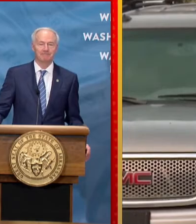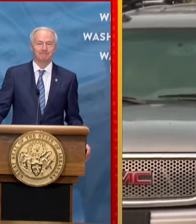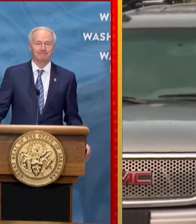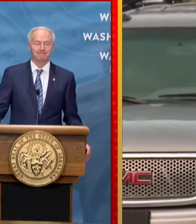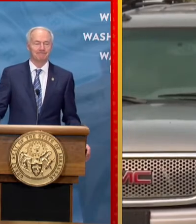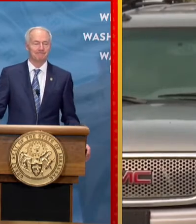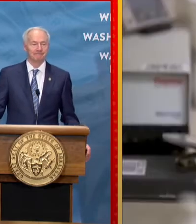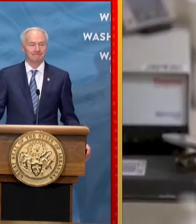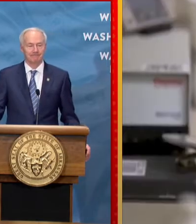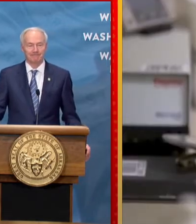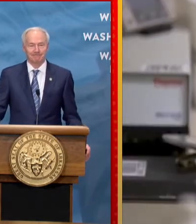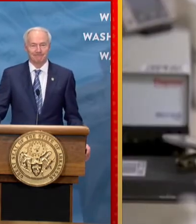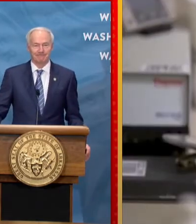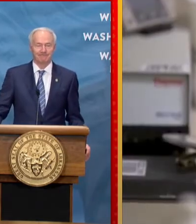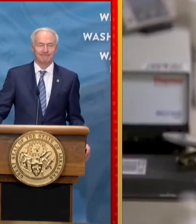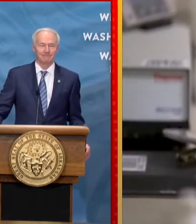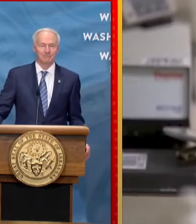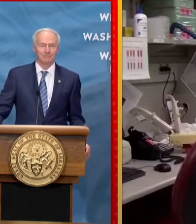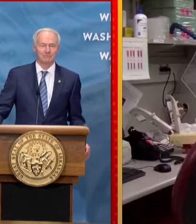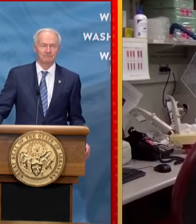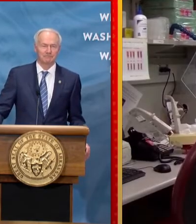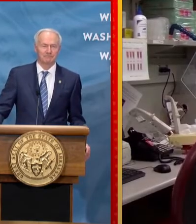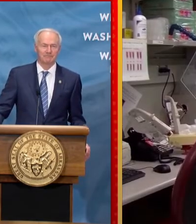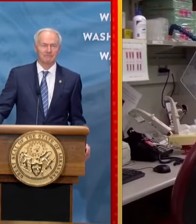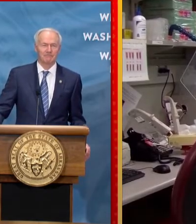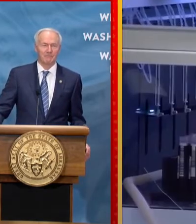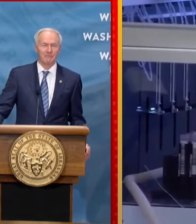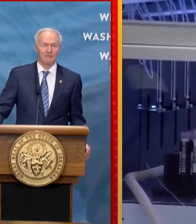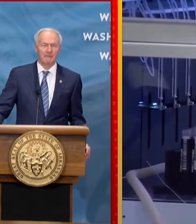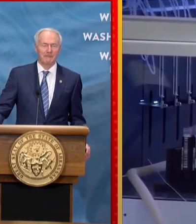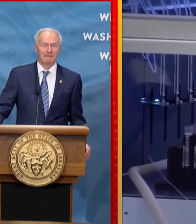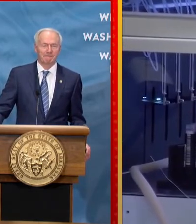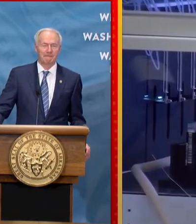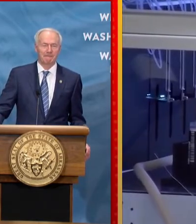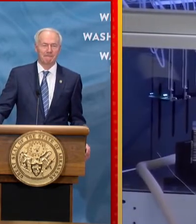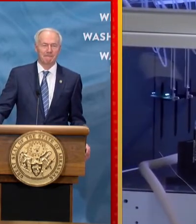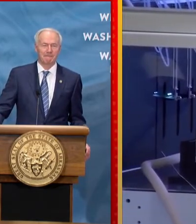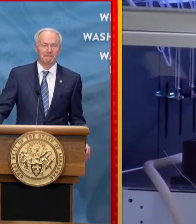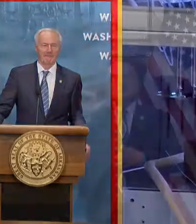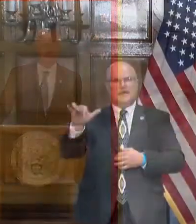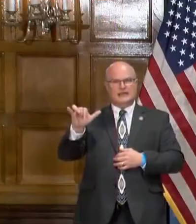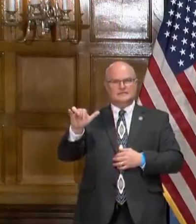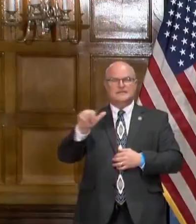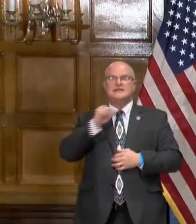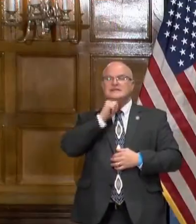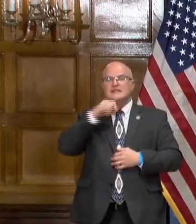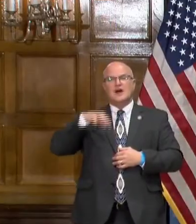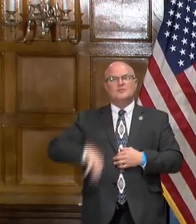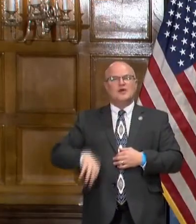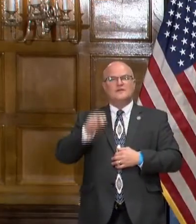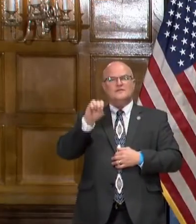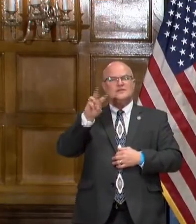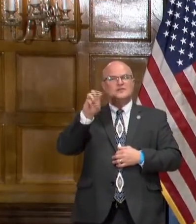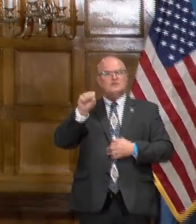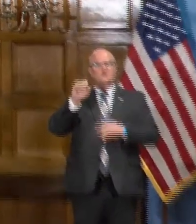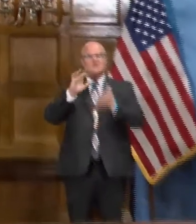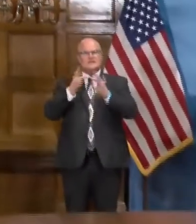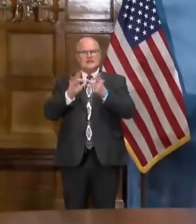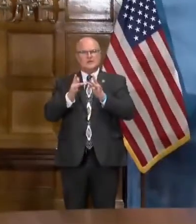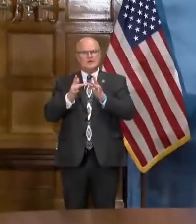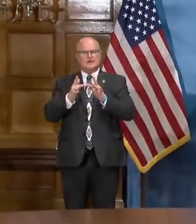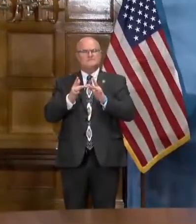you. Governor, this is David Ramsey with the Arkansas Nonprofit News Network. You mentioned that at